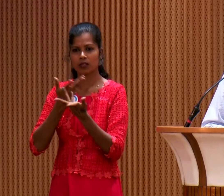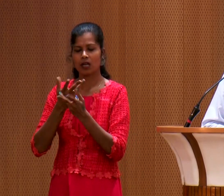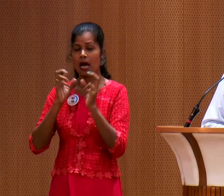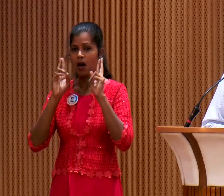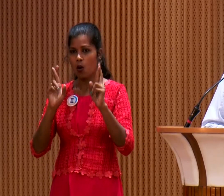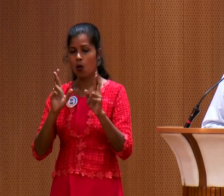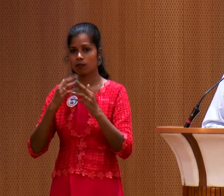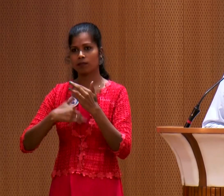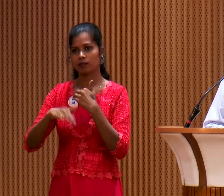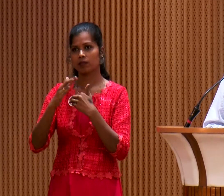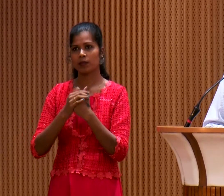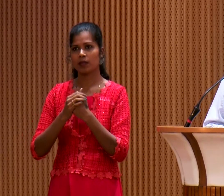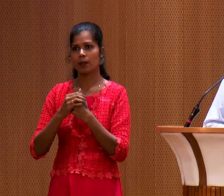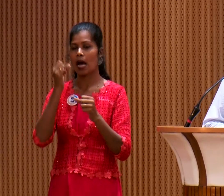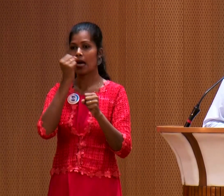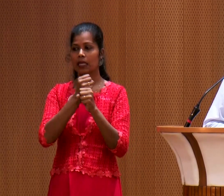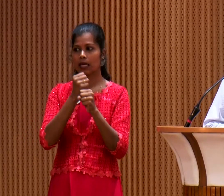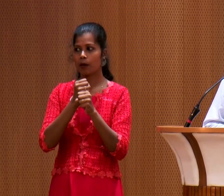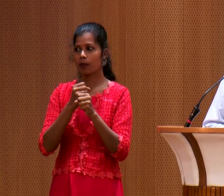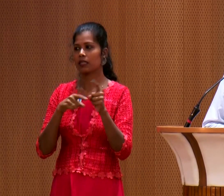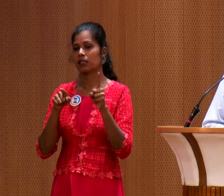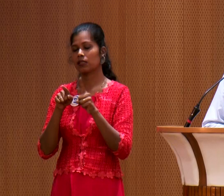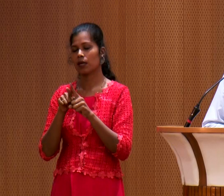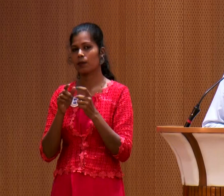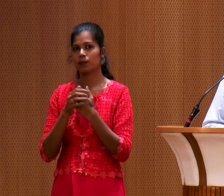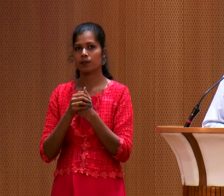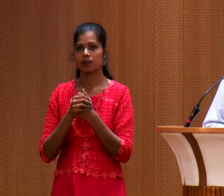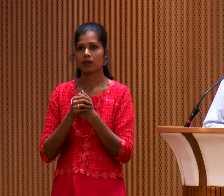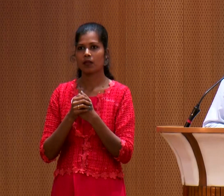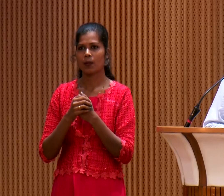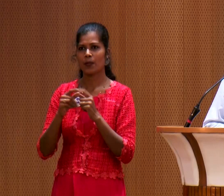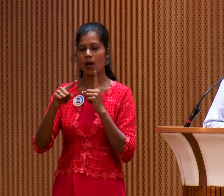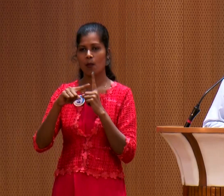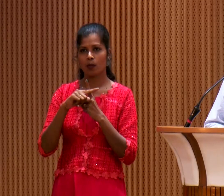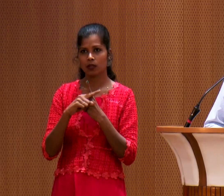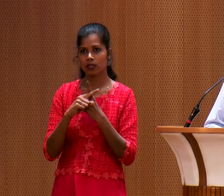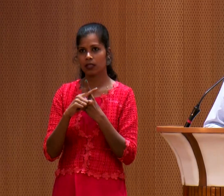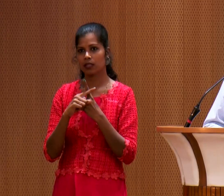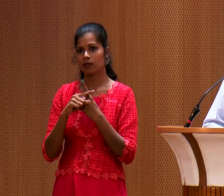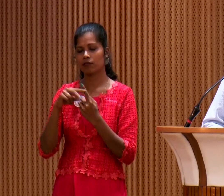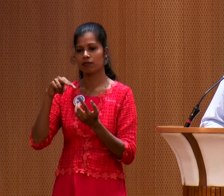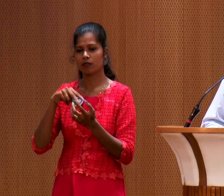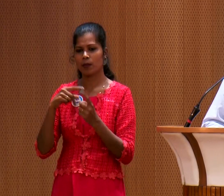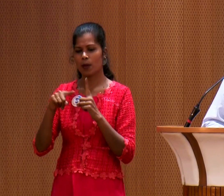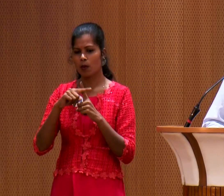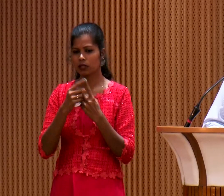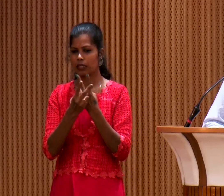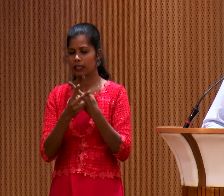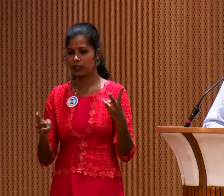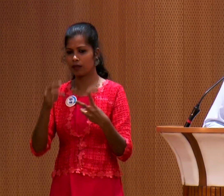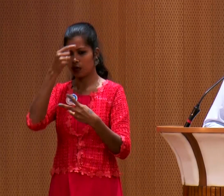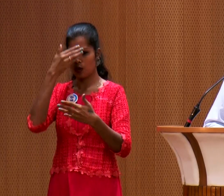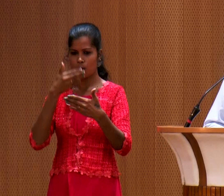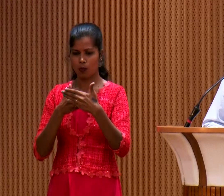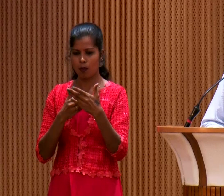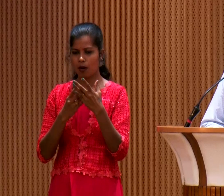that the government will take a positive stand in addressing many of the issues,